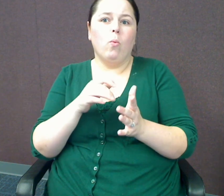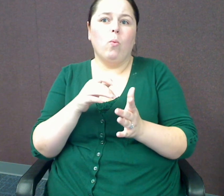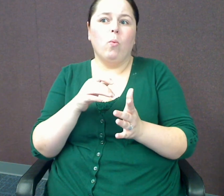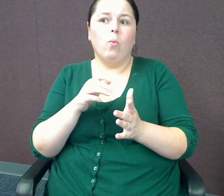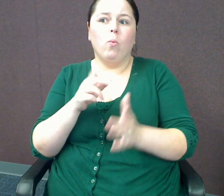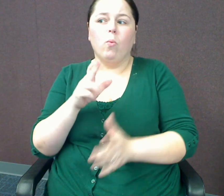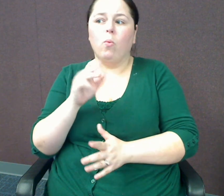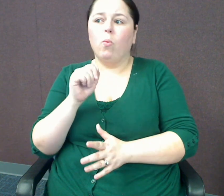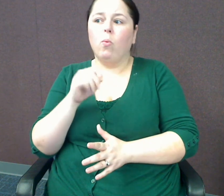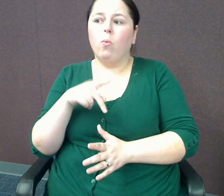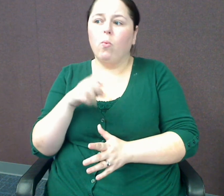that.